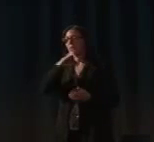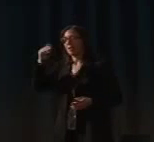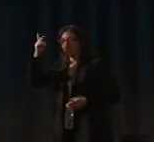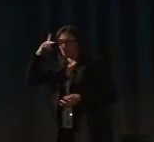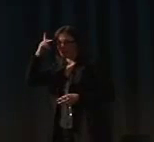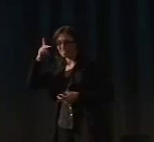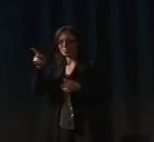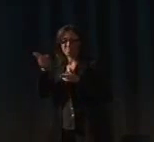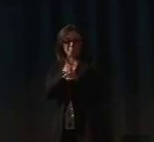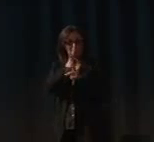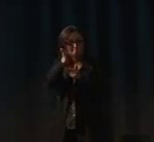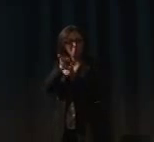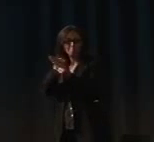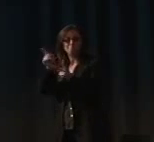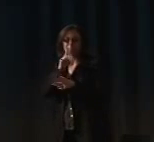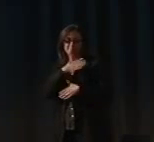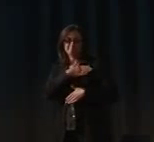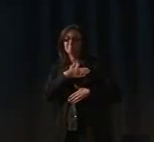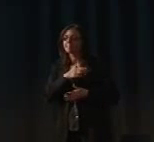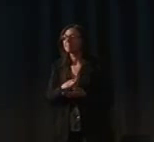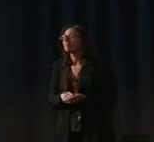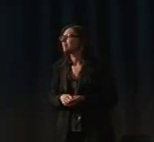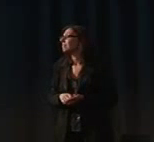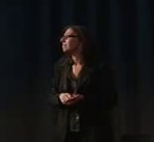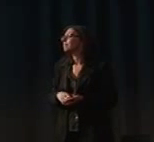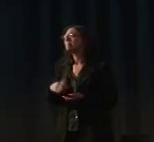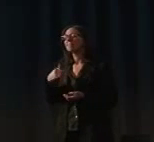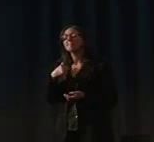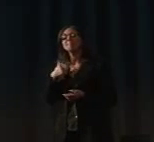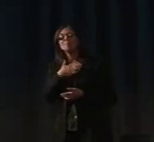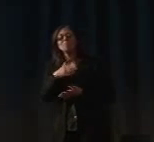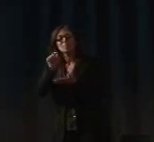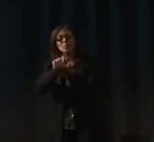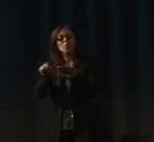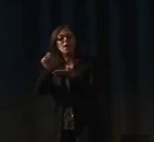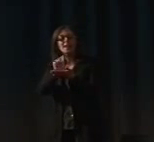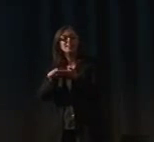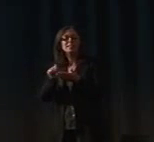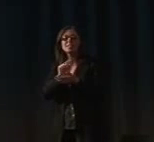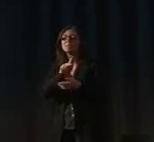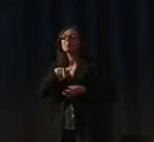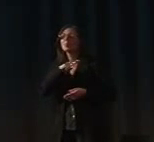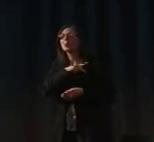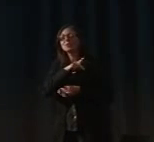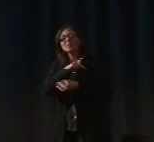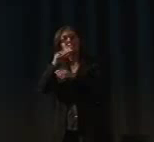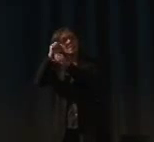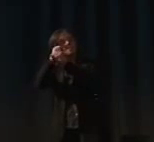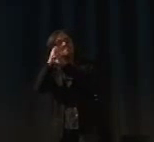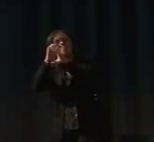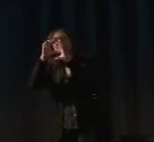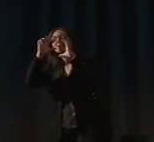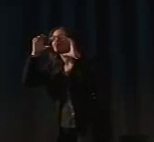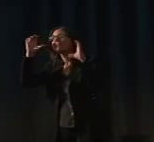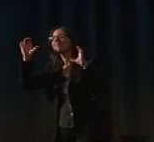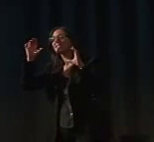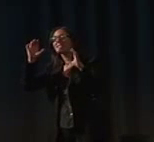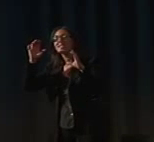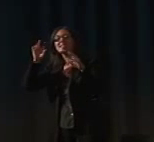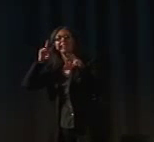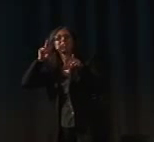to write somewhat personal cosmic visions about, Gott und die Welt.